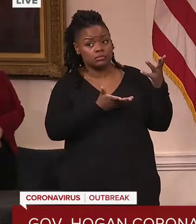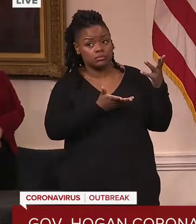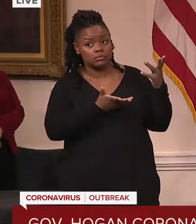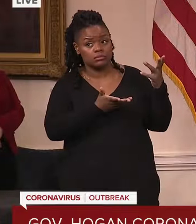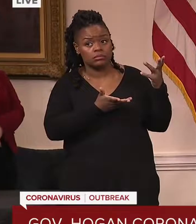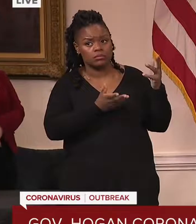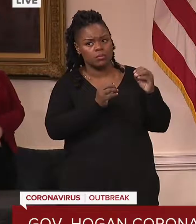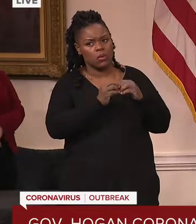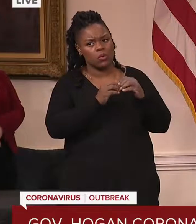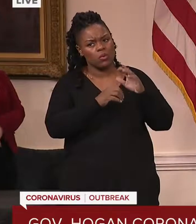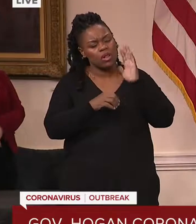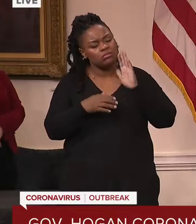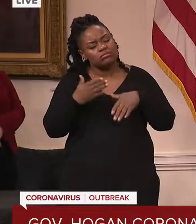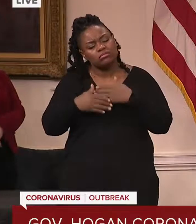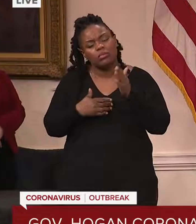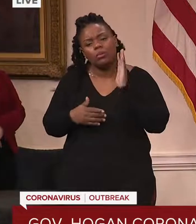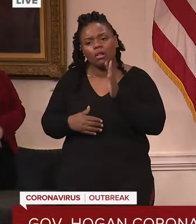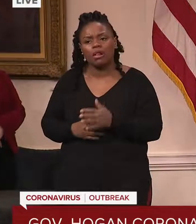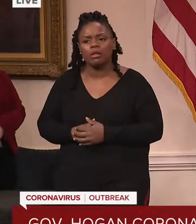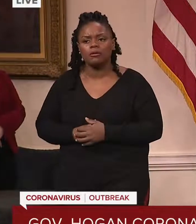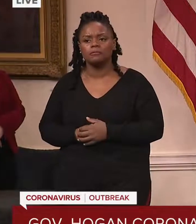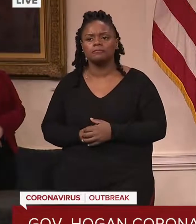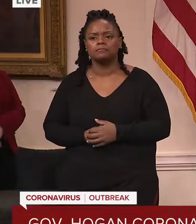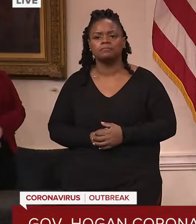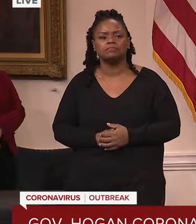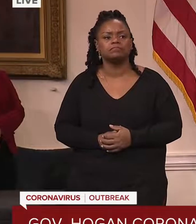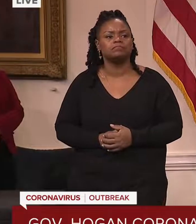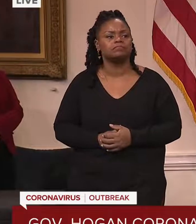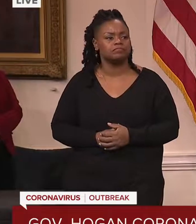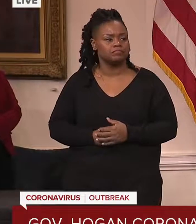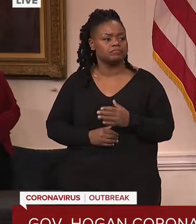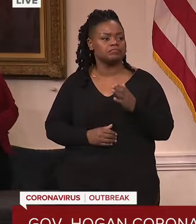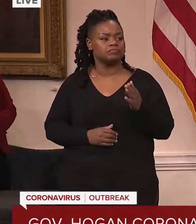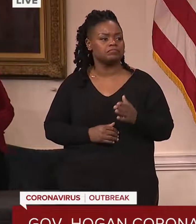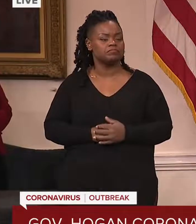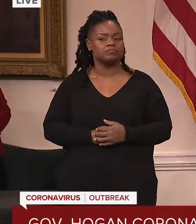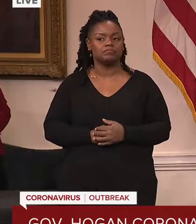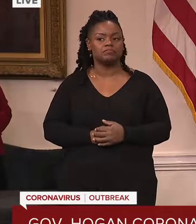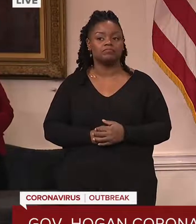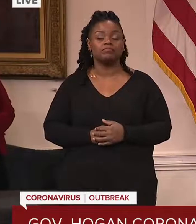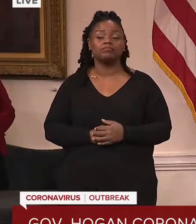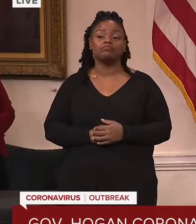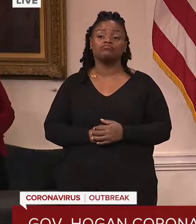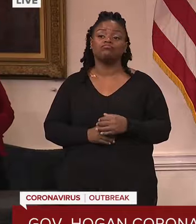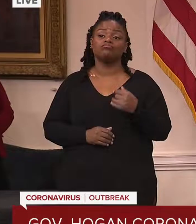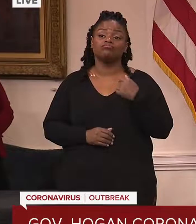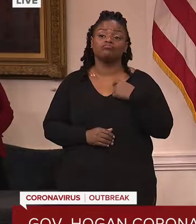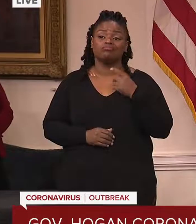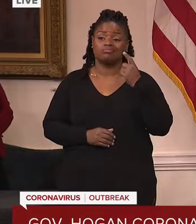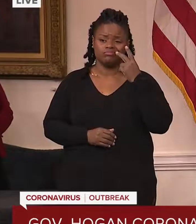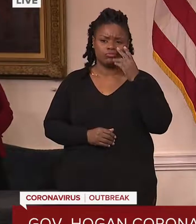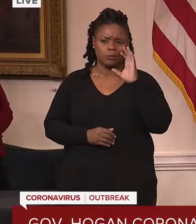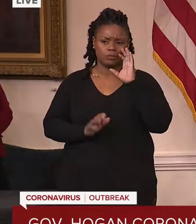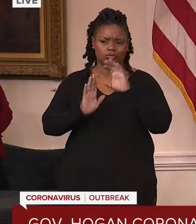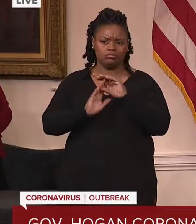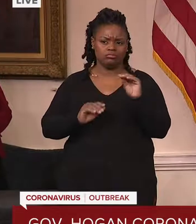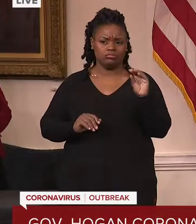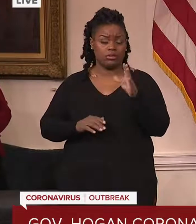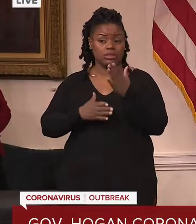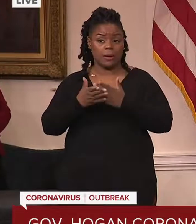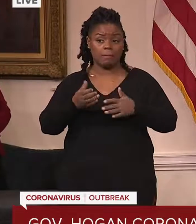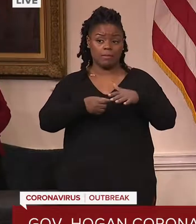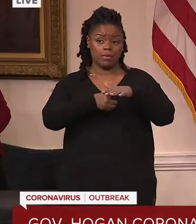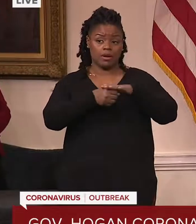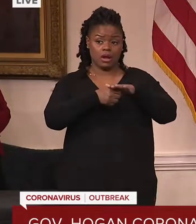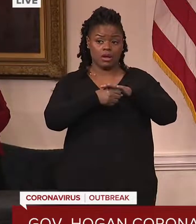a switch here in a couple of weeks. Governor Hogan, you showed on a graphic that there are some counties, including Howard and I think maybe